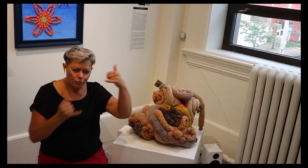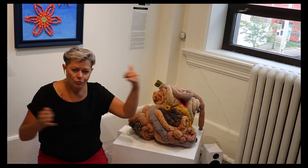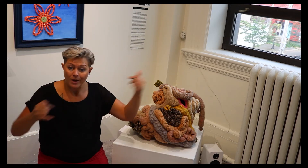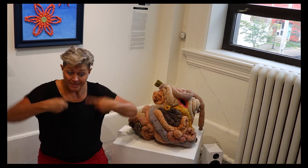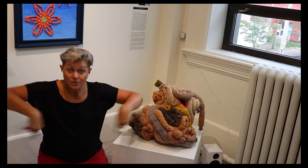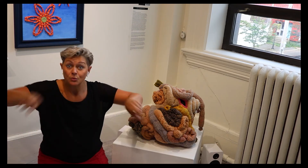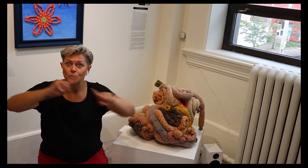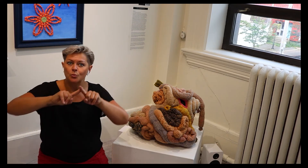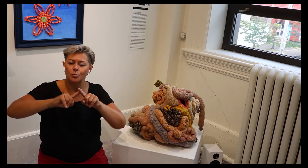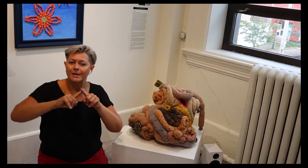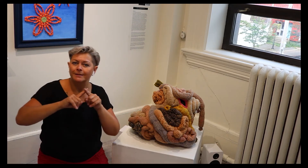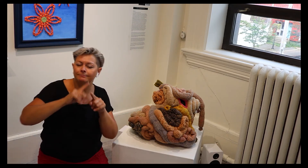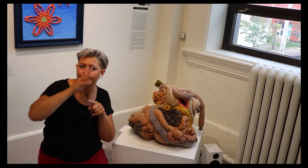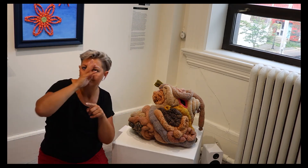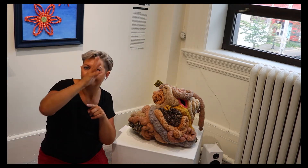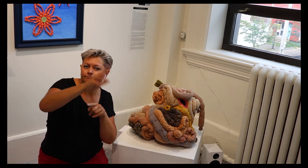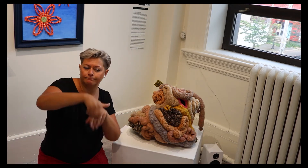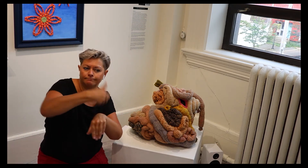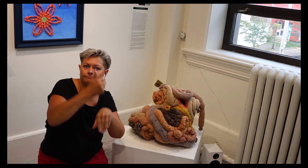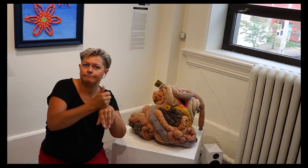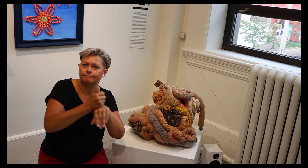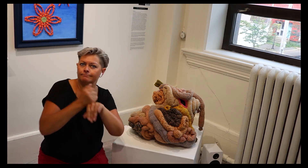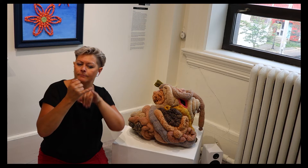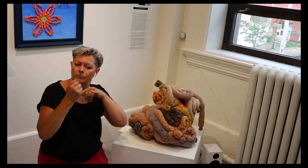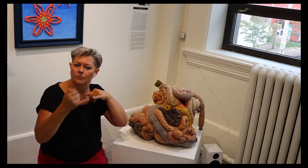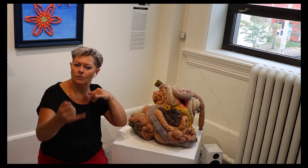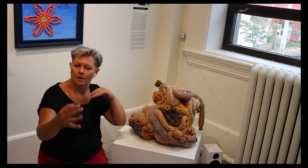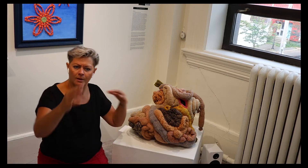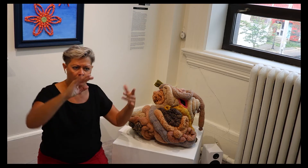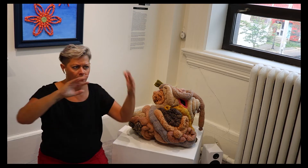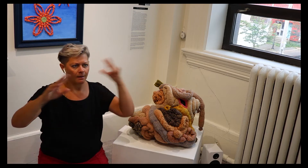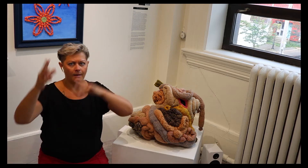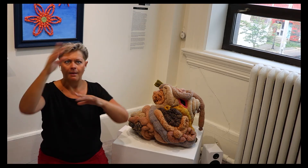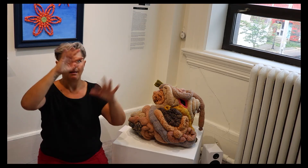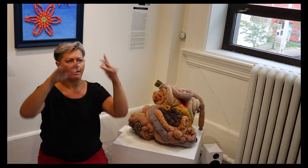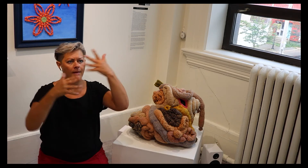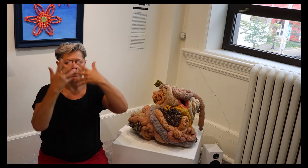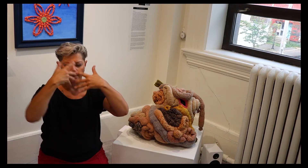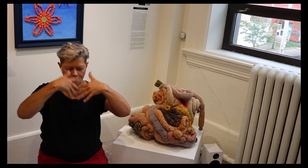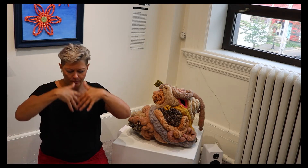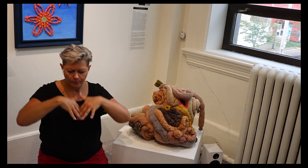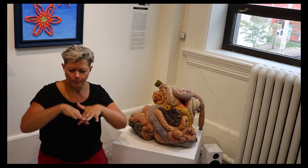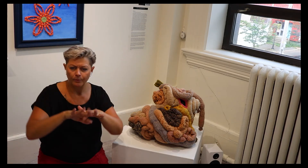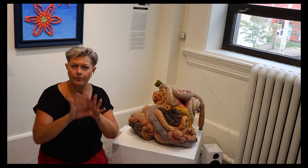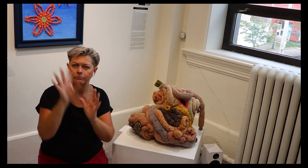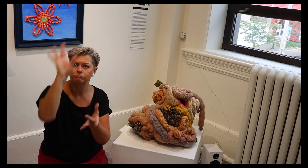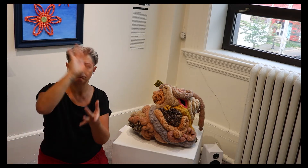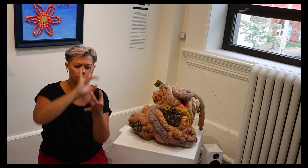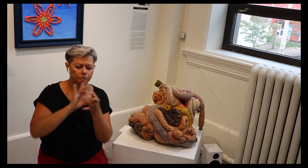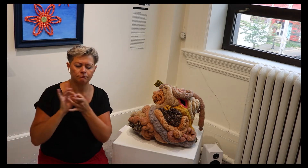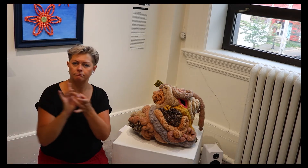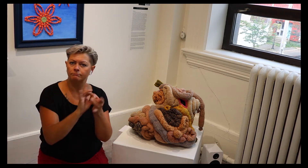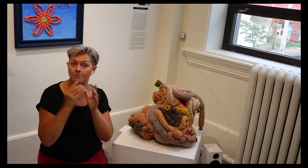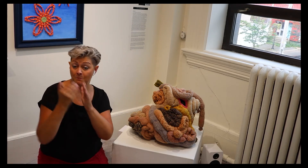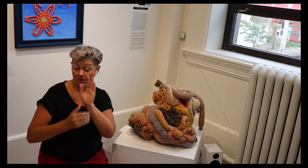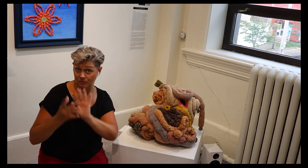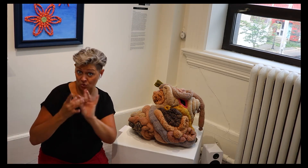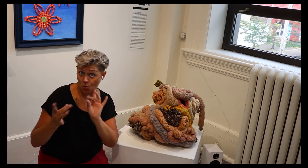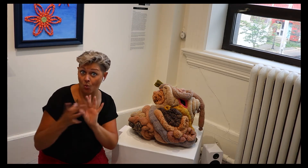interact with one another become irrevocably part of the fabric of who we are, part of our story, and even if we modify